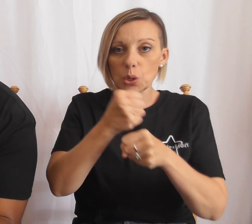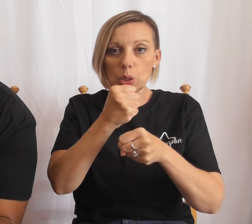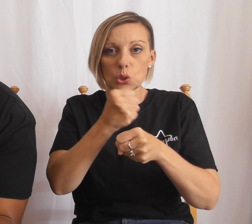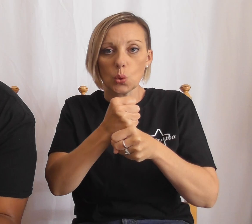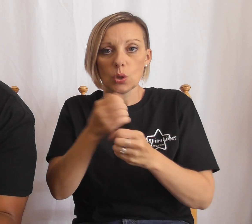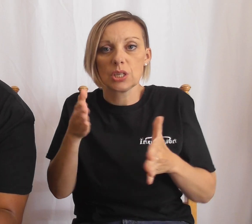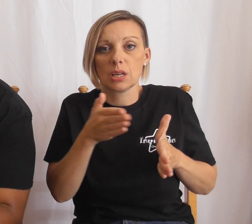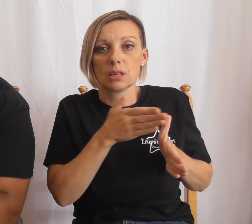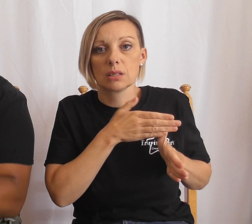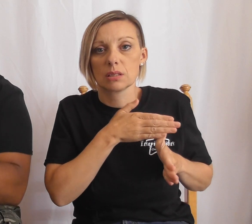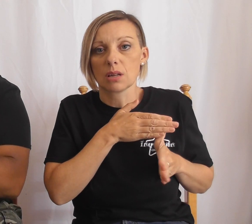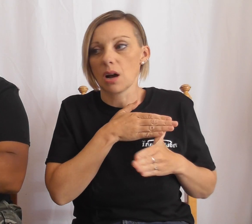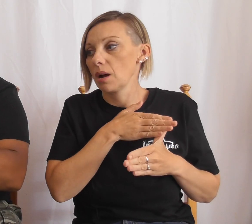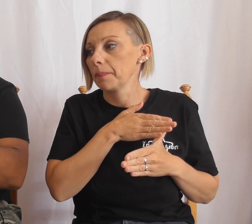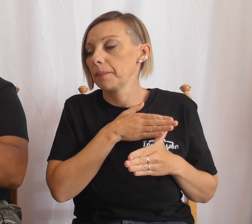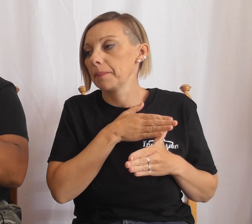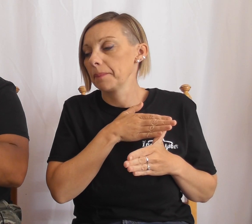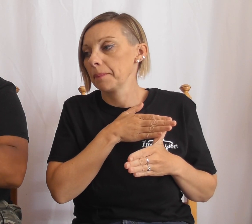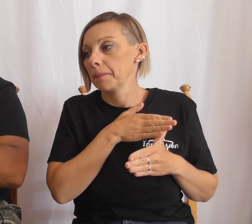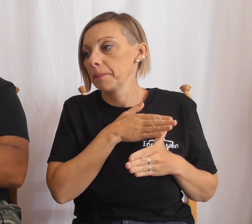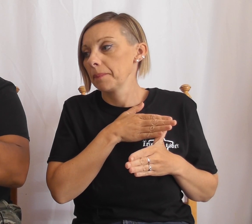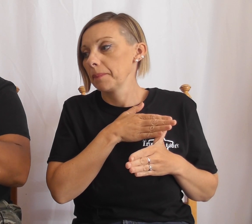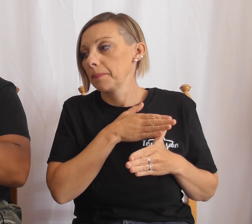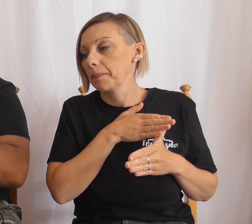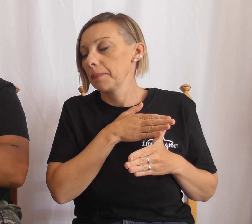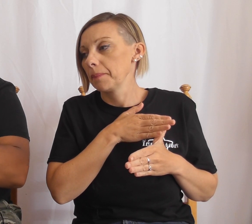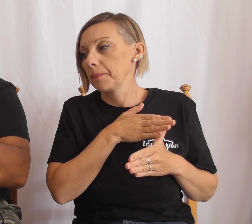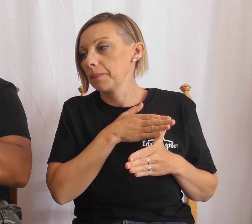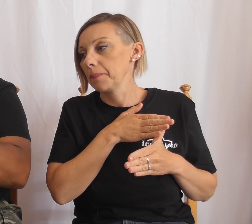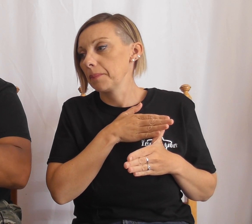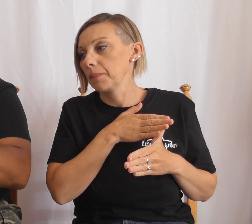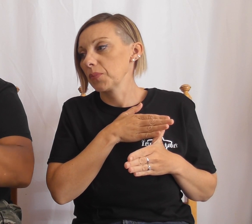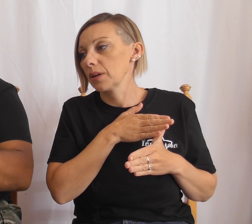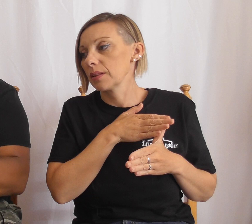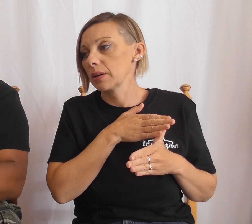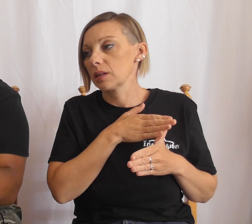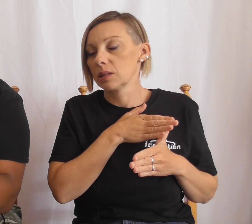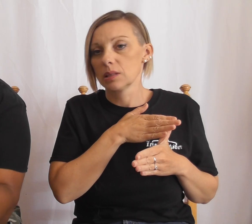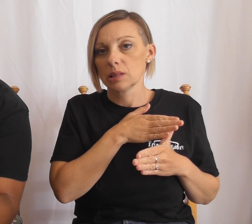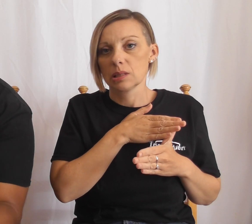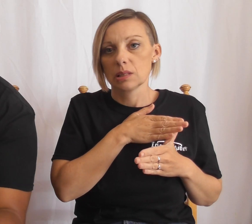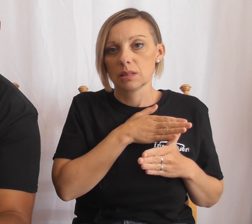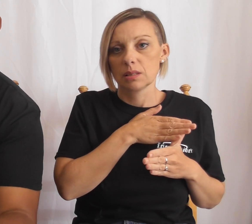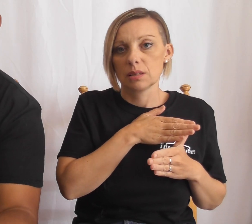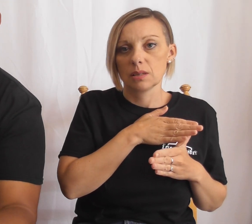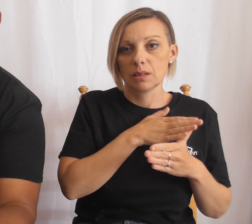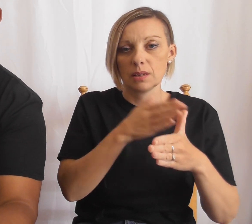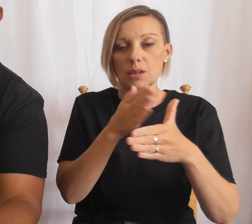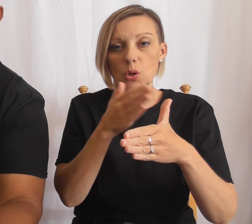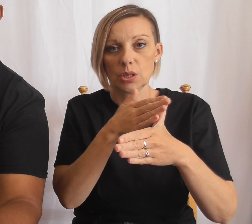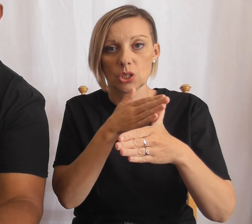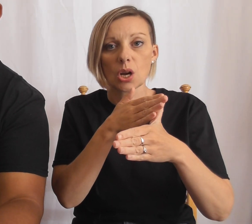beginning. Oh, let's get a better picture than that. Let's get him after he had been to work. There we There go. you go. There's